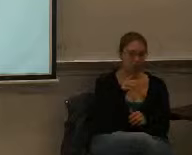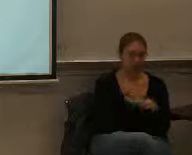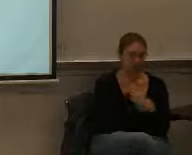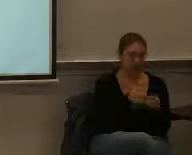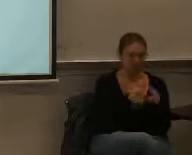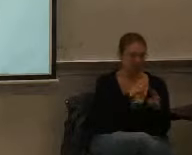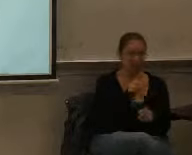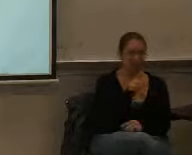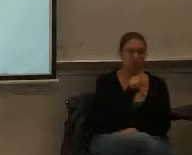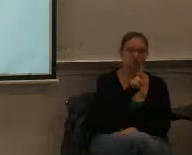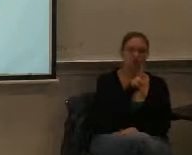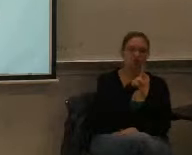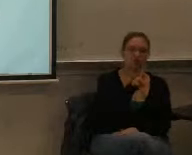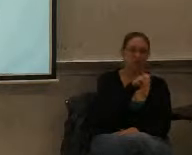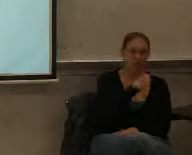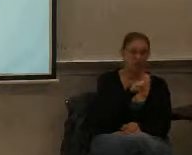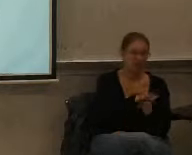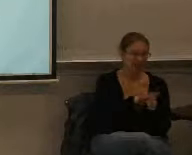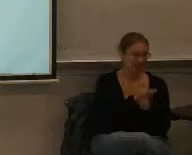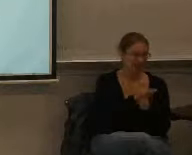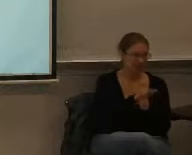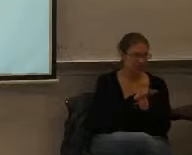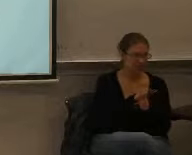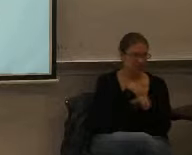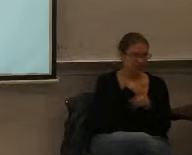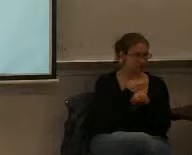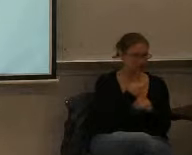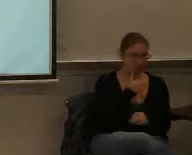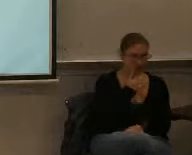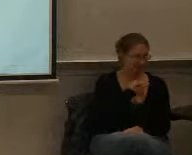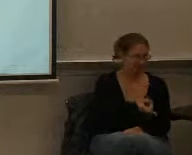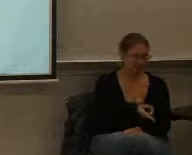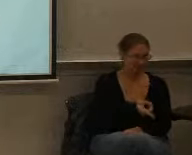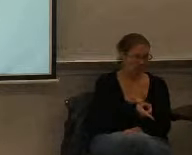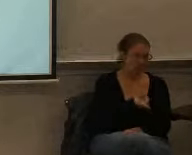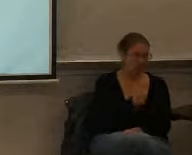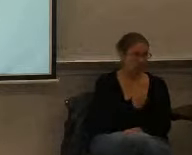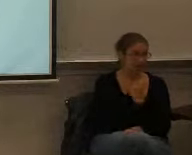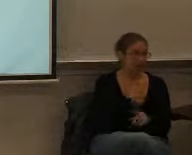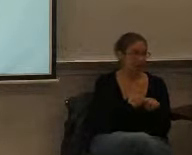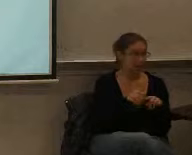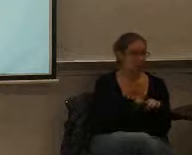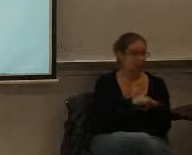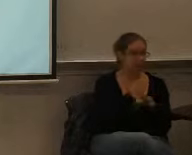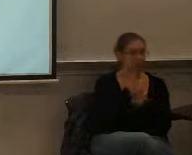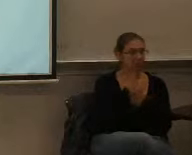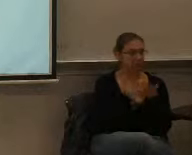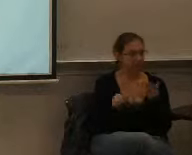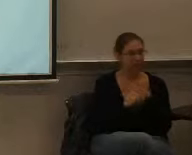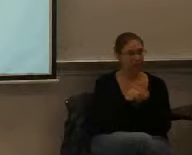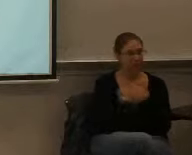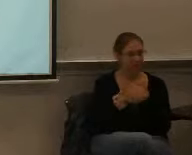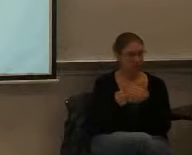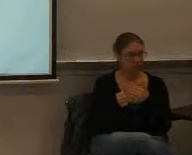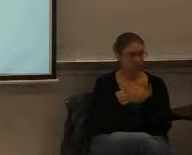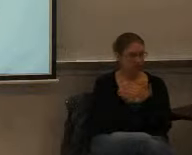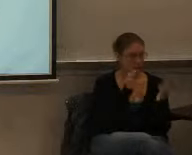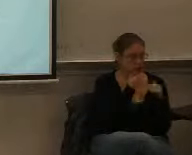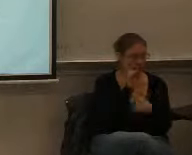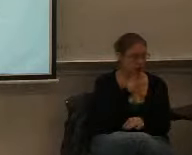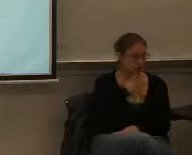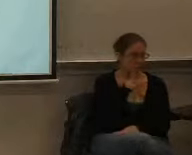those very turbid rivers, right? There's no light down there, so they have to rely on something else to search out their